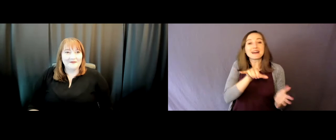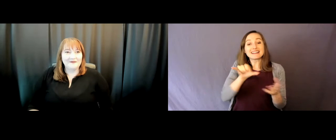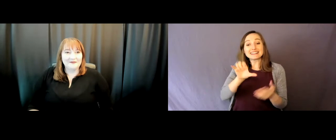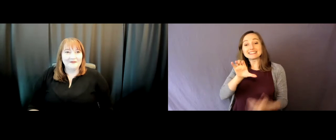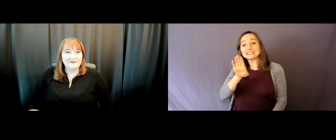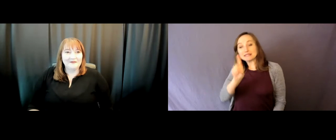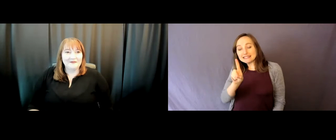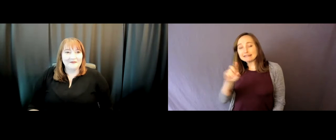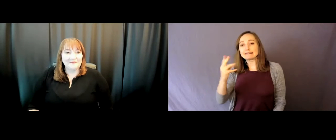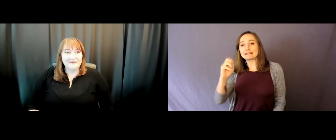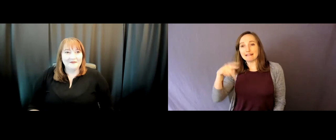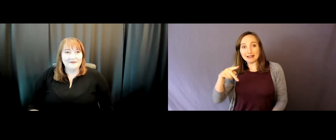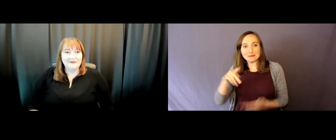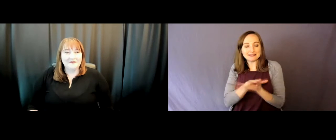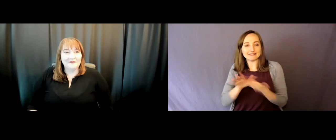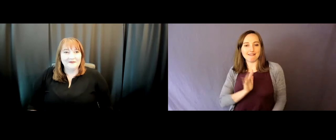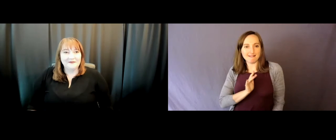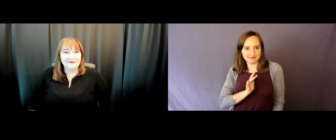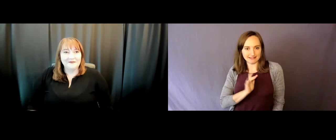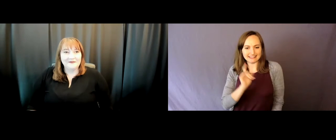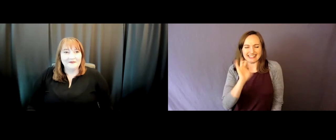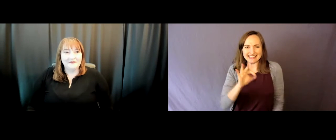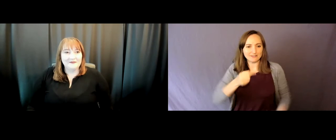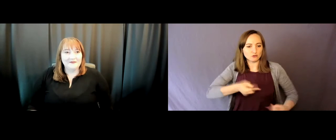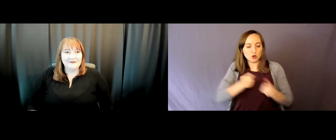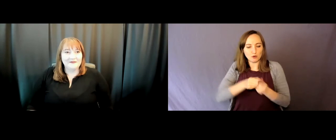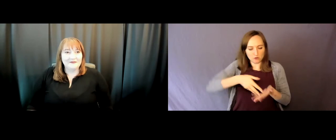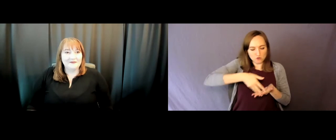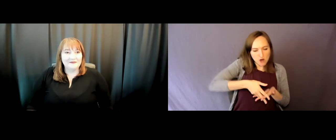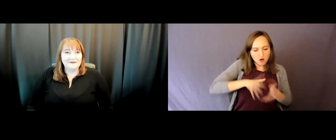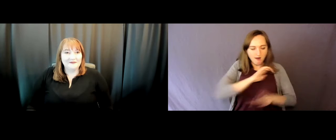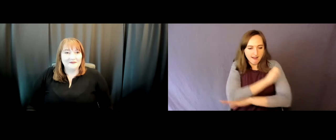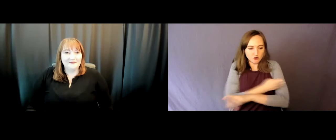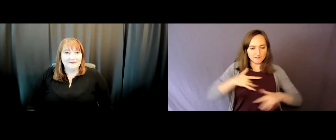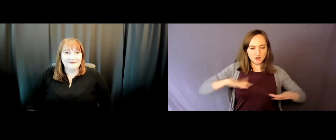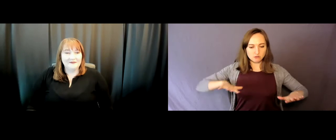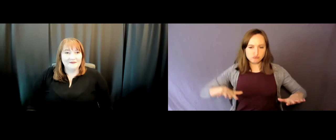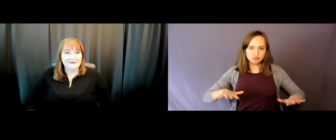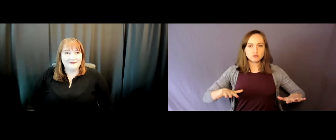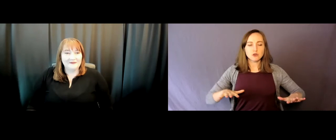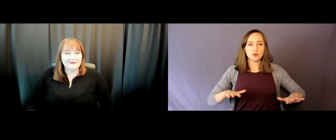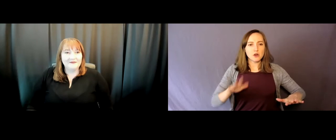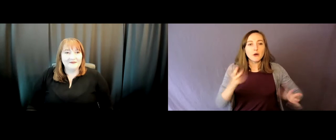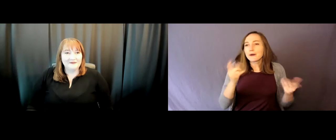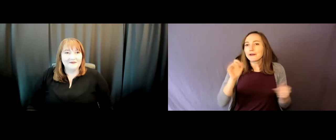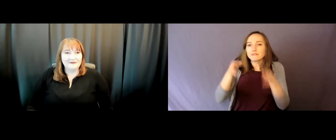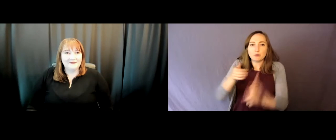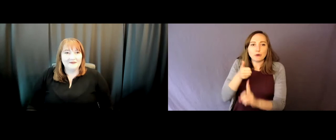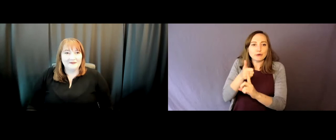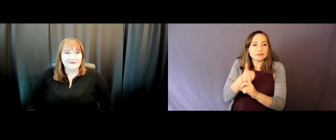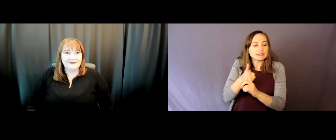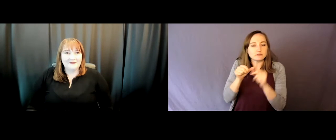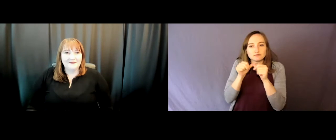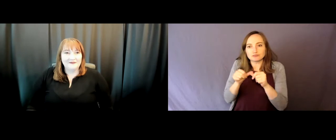and hemp come in handy when you're having trouble really grounding someone's energy. So if you've got someone who constantly kind